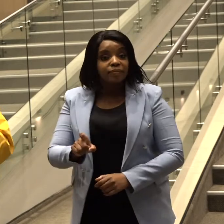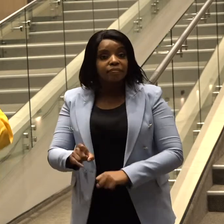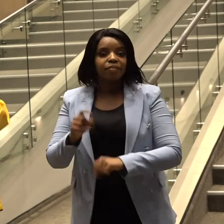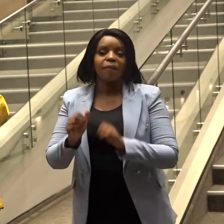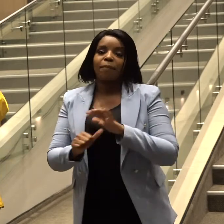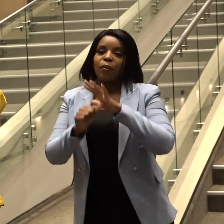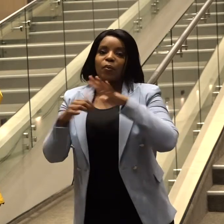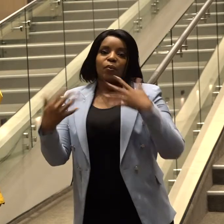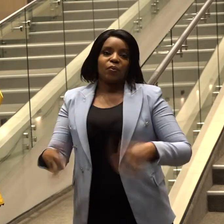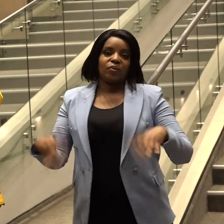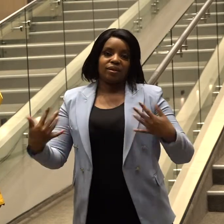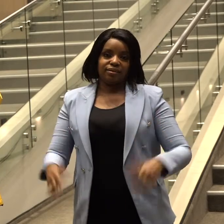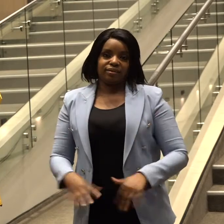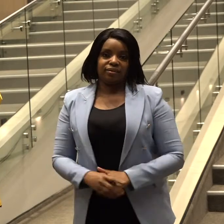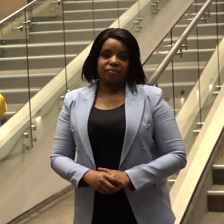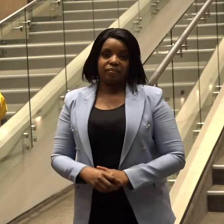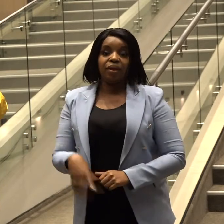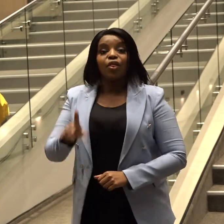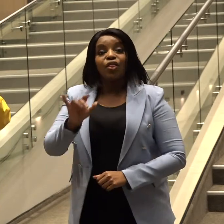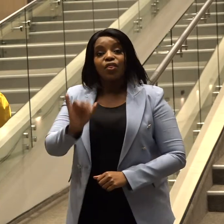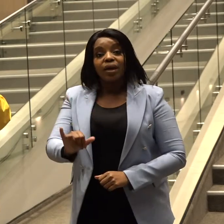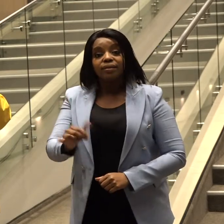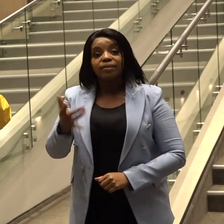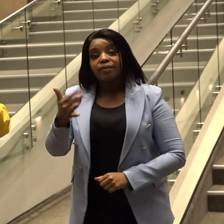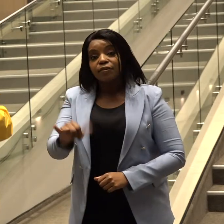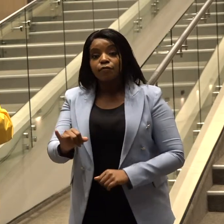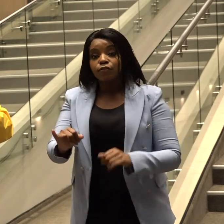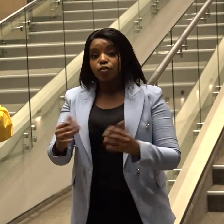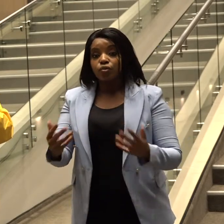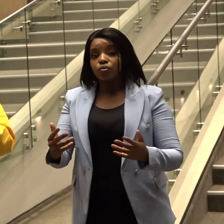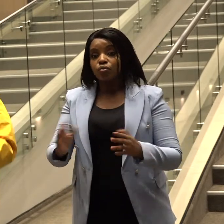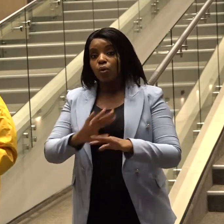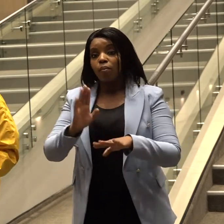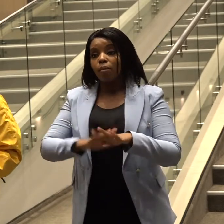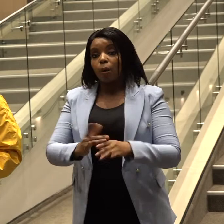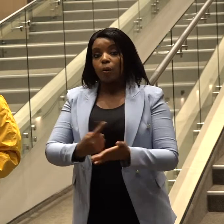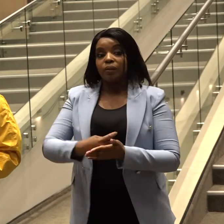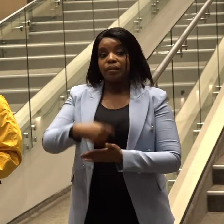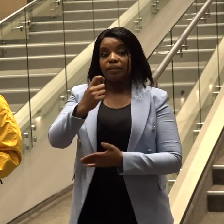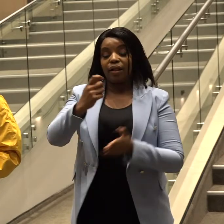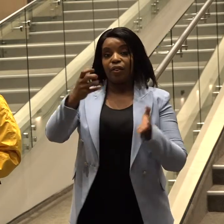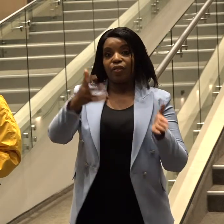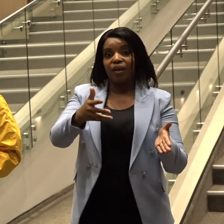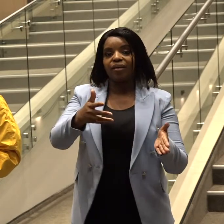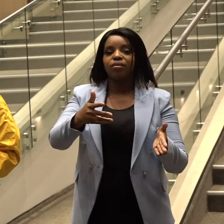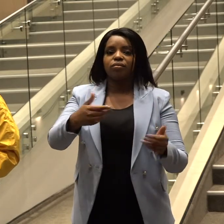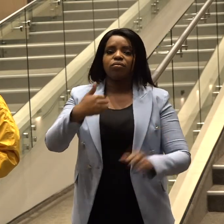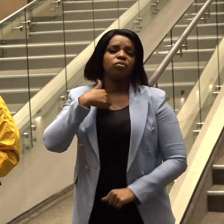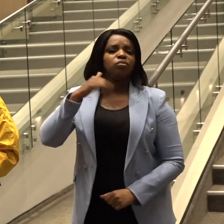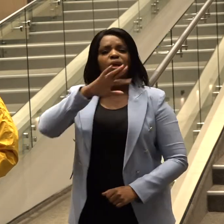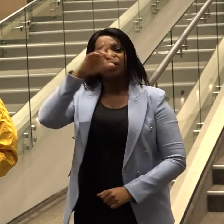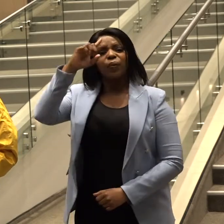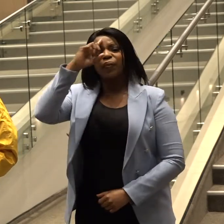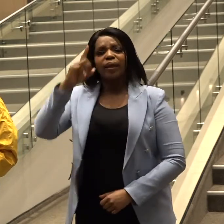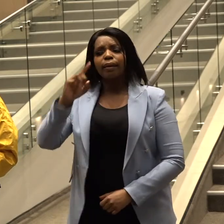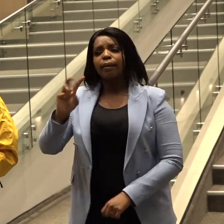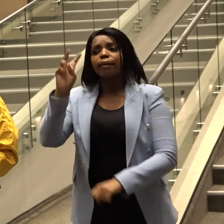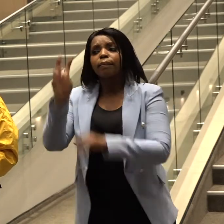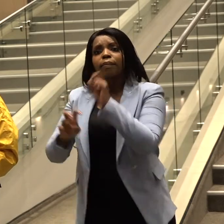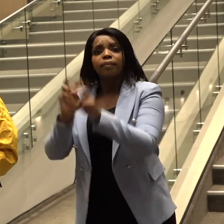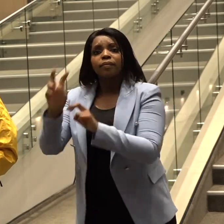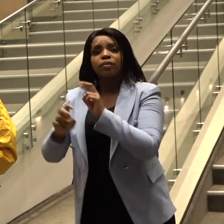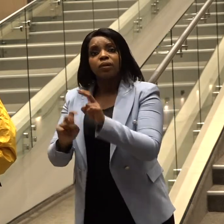if you can close that Gap where people are selling those things I don't think the thieves will manage to